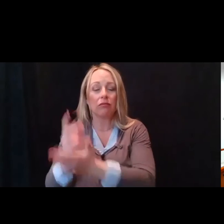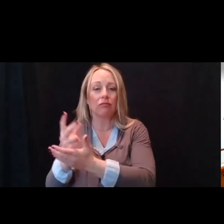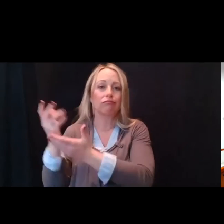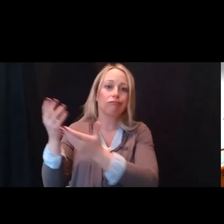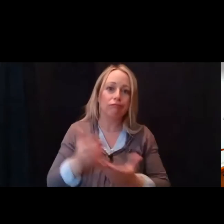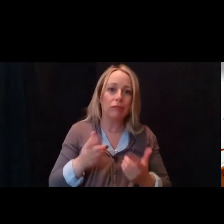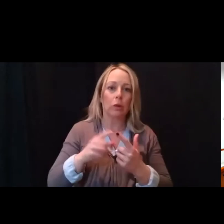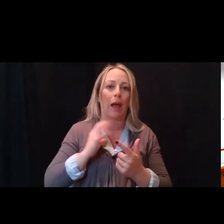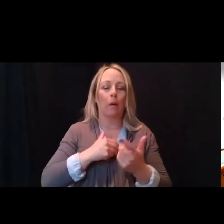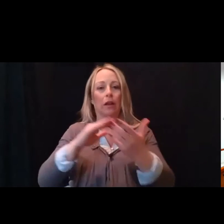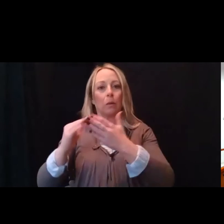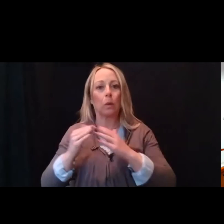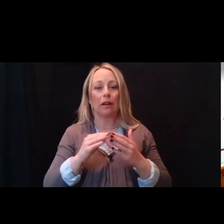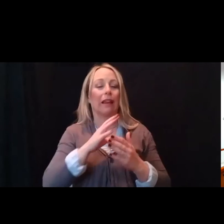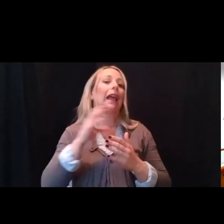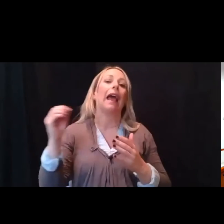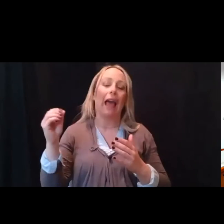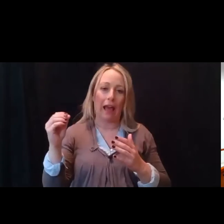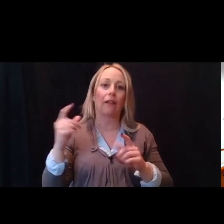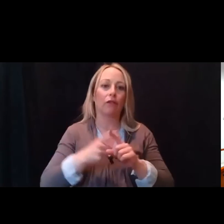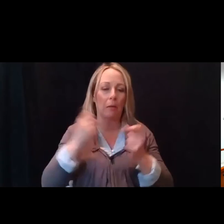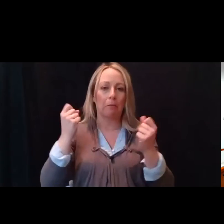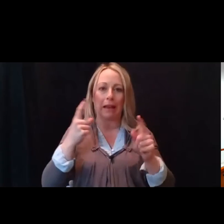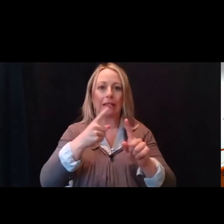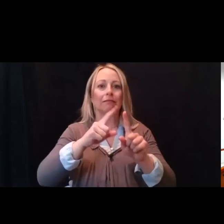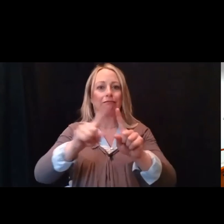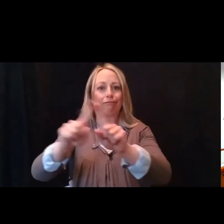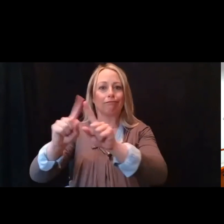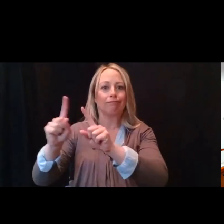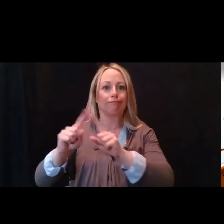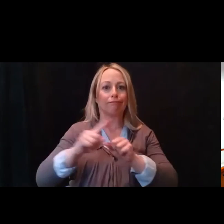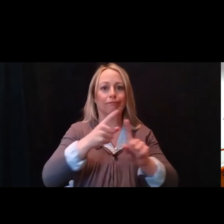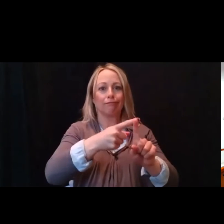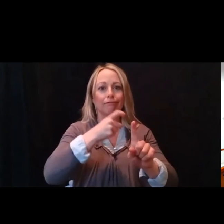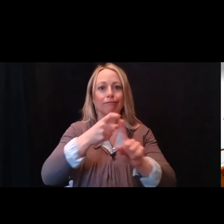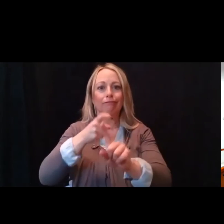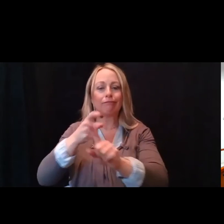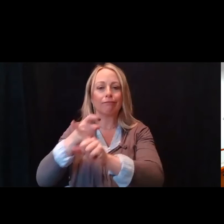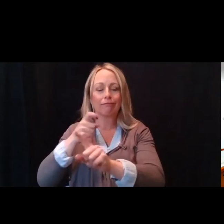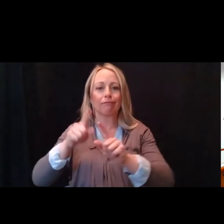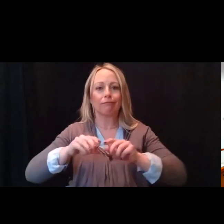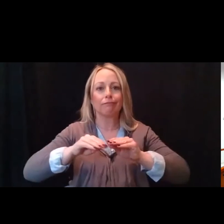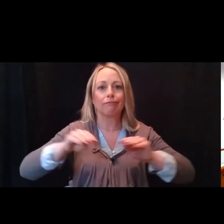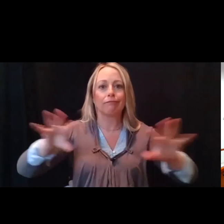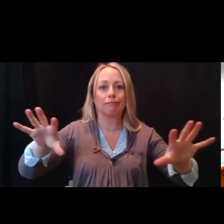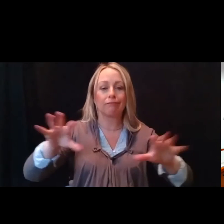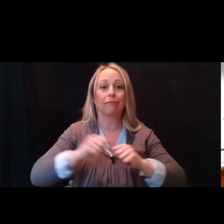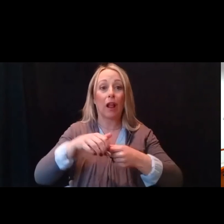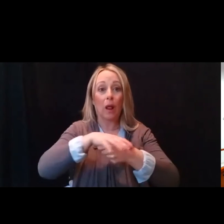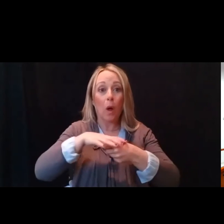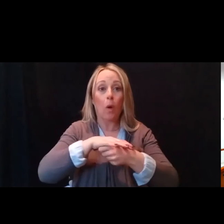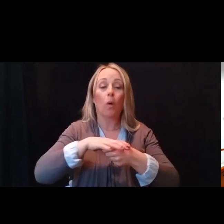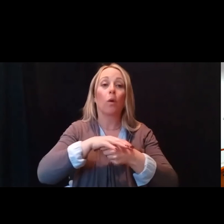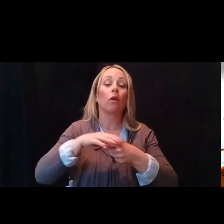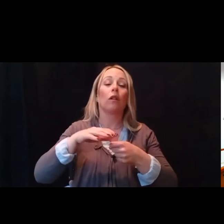and these vaccines are coming from multiple sources to a variety of partners. Local pharmacies Hy-Vee and Maine